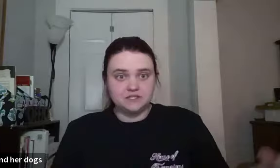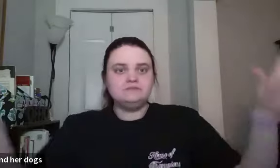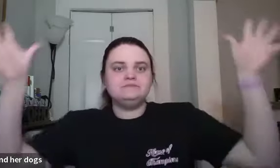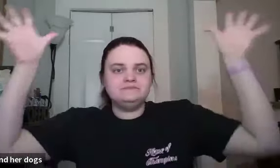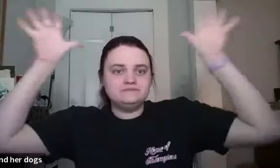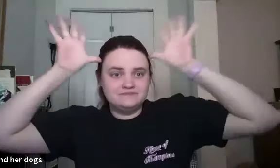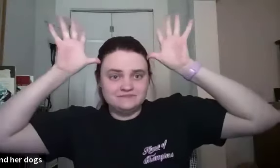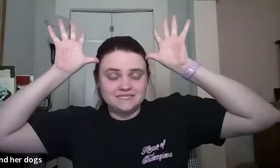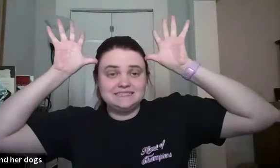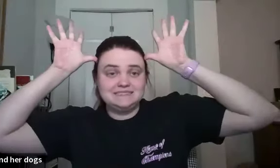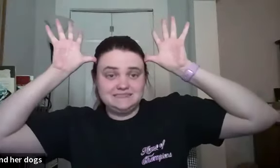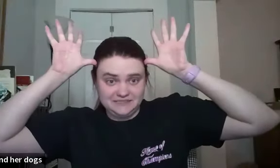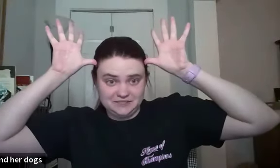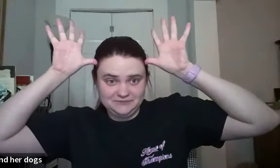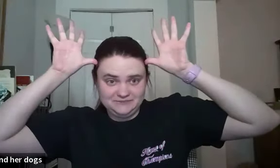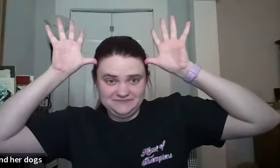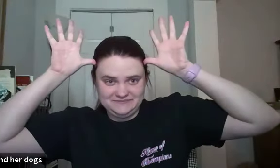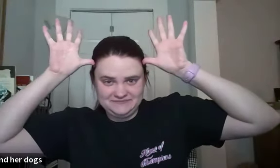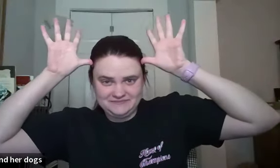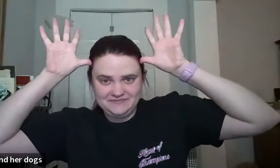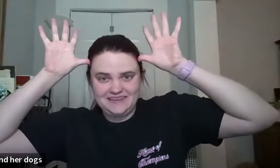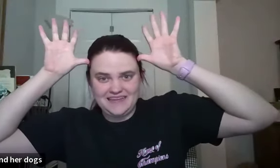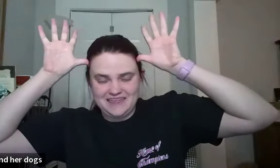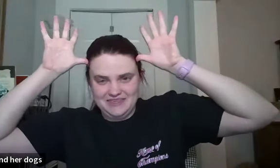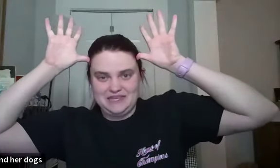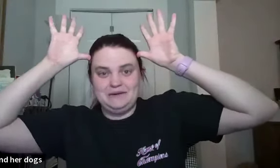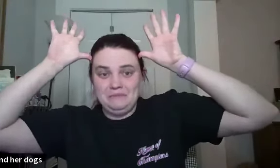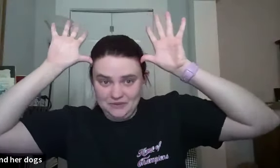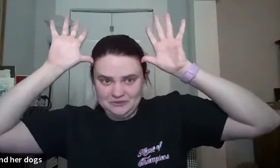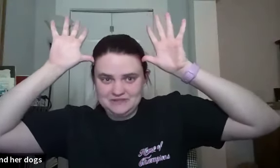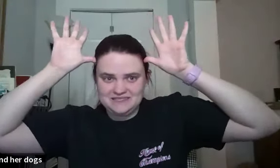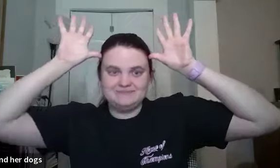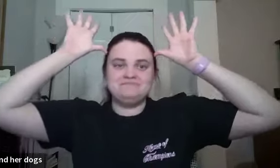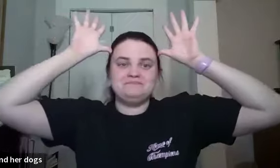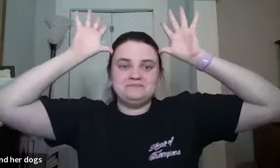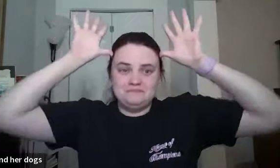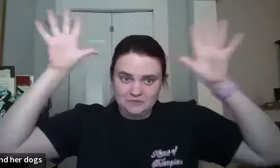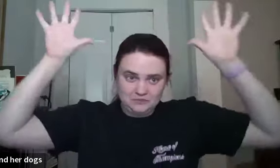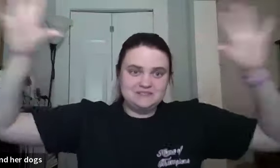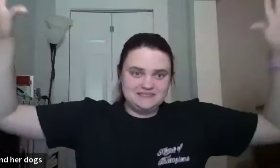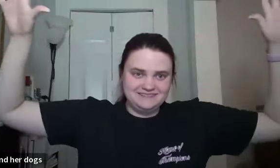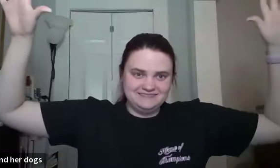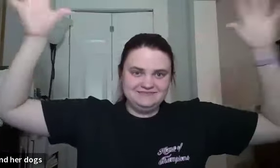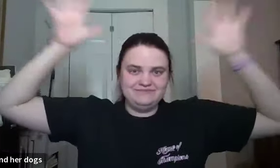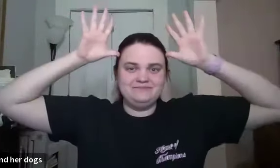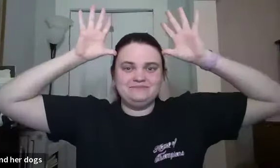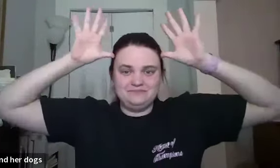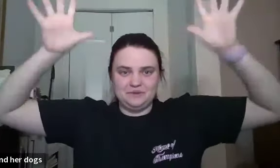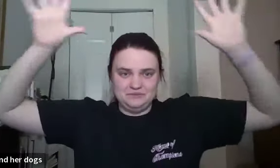deer. Deer. And then moose. Moose.